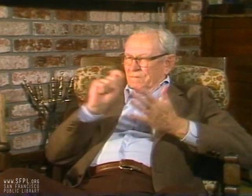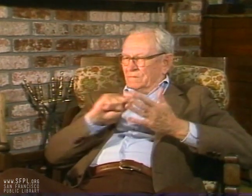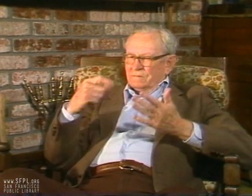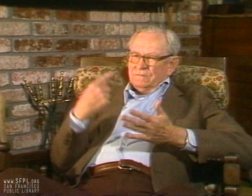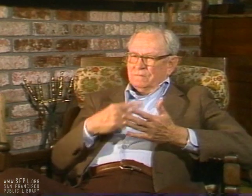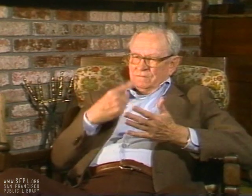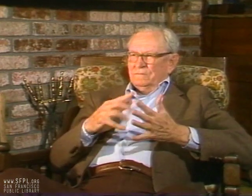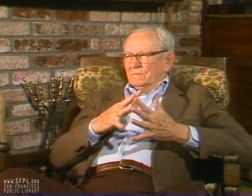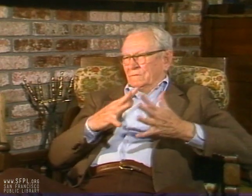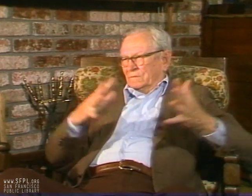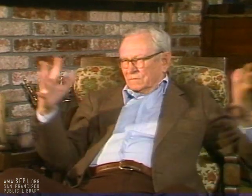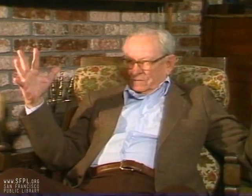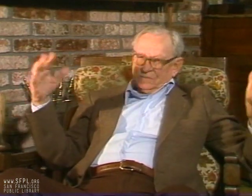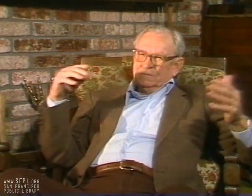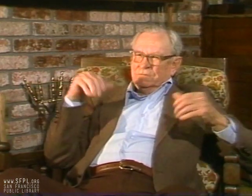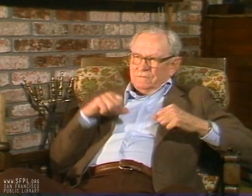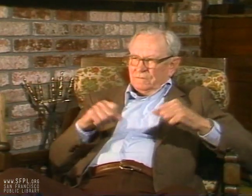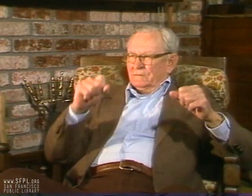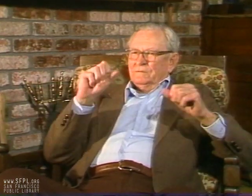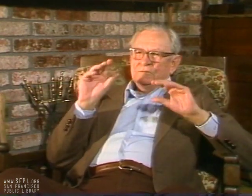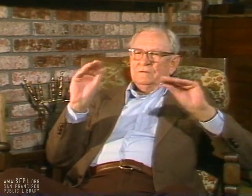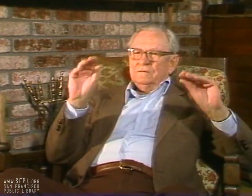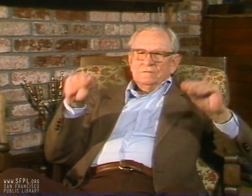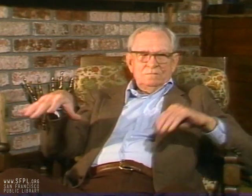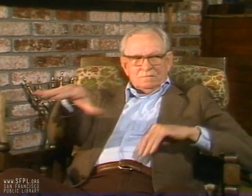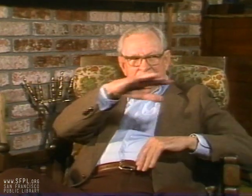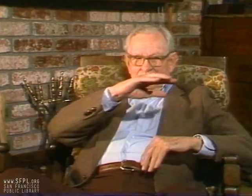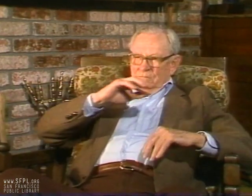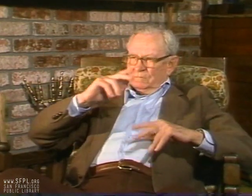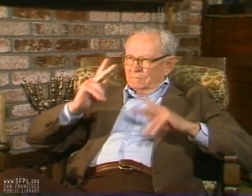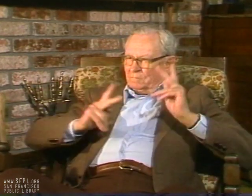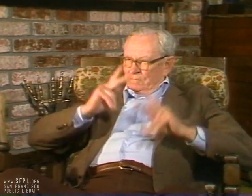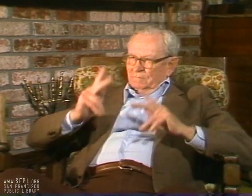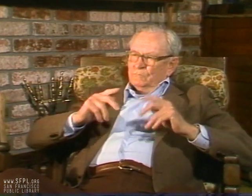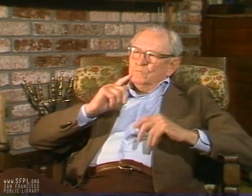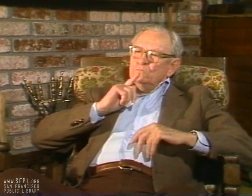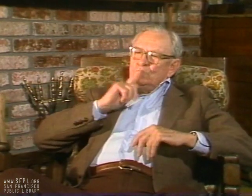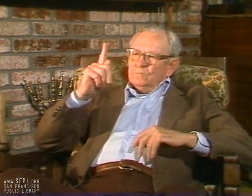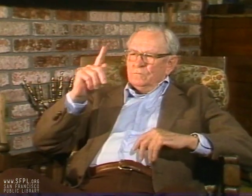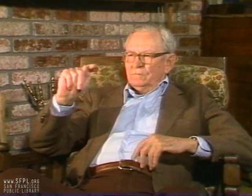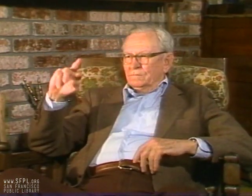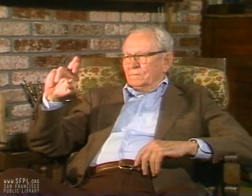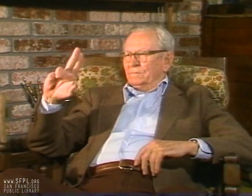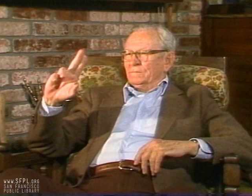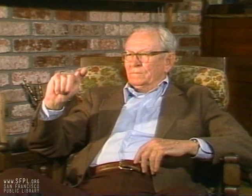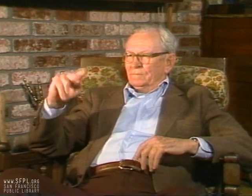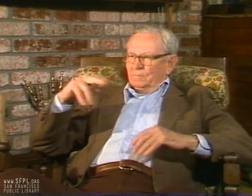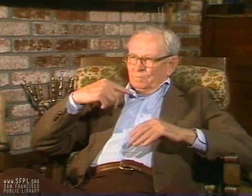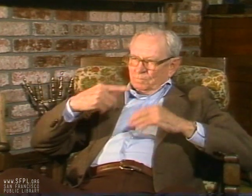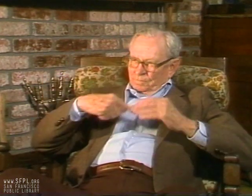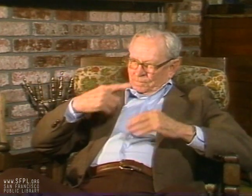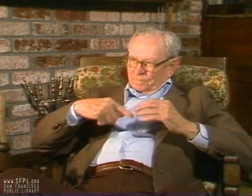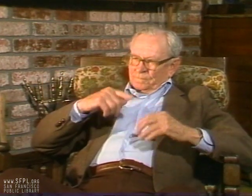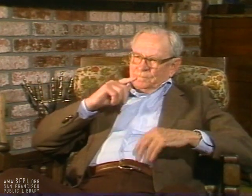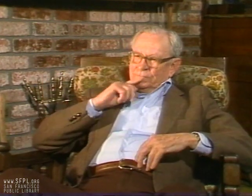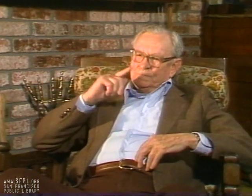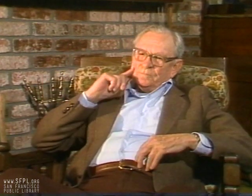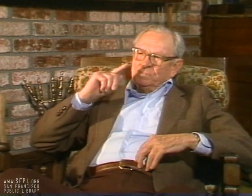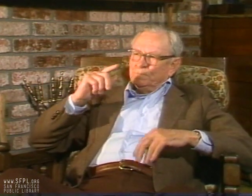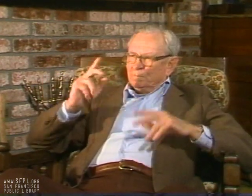to educate the public through editorials and publications, trying to teach the truth about deaf